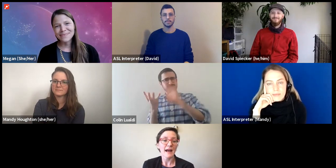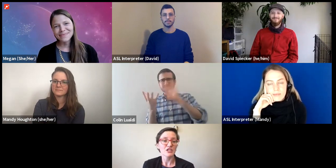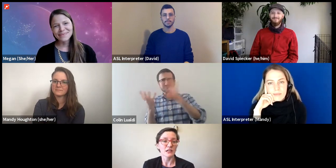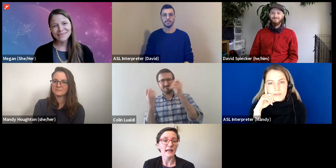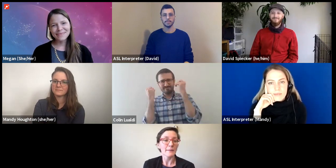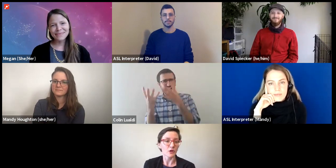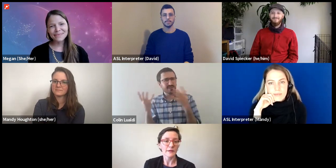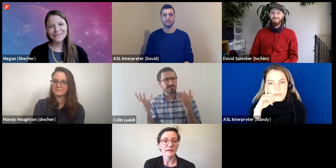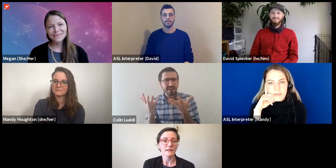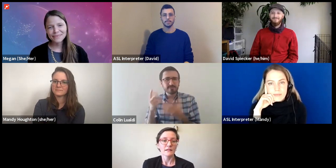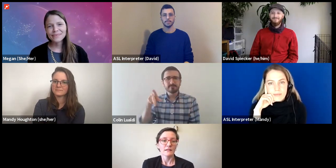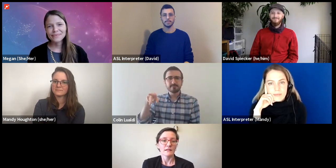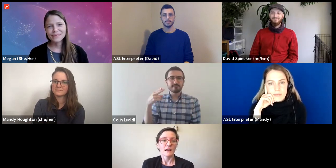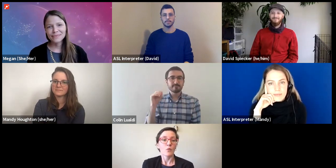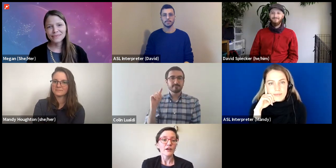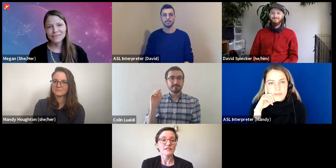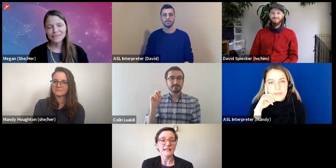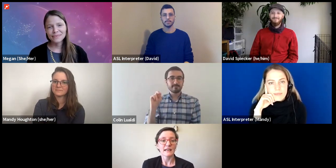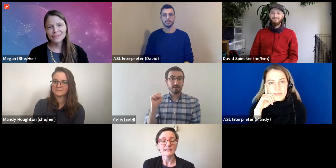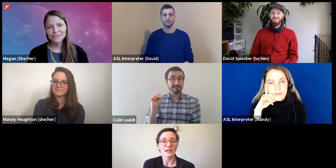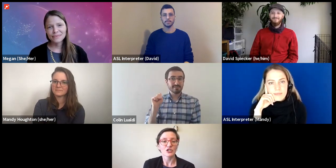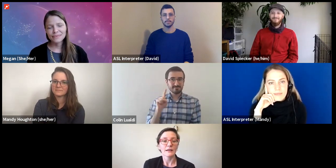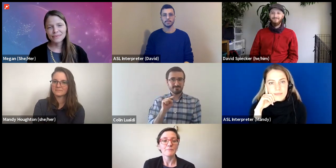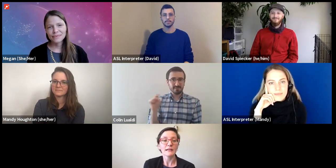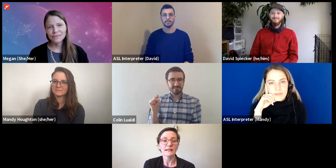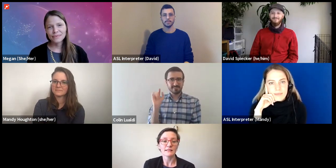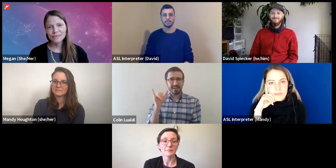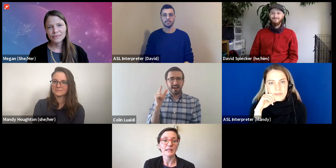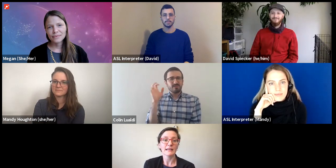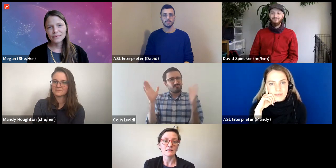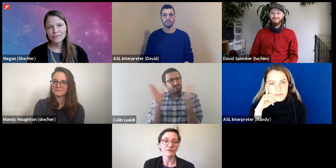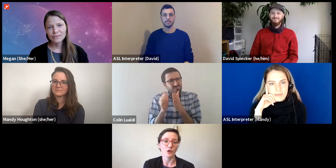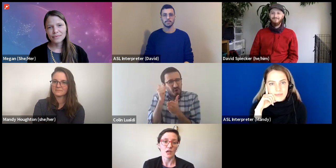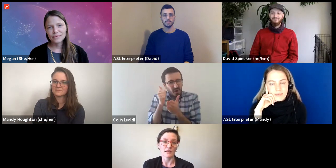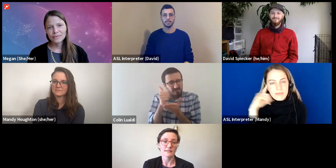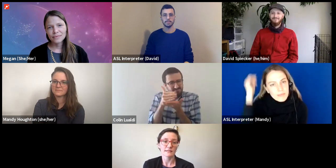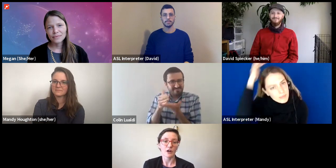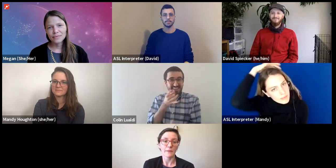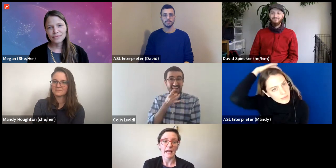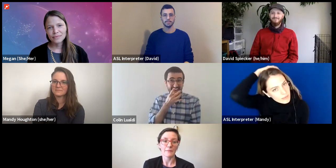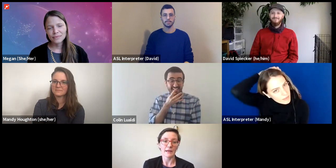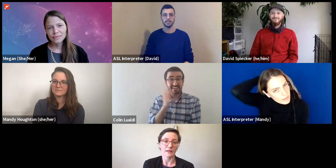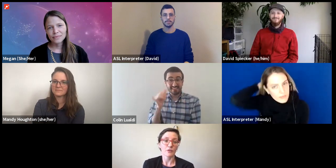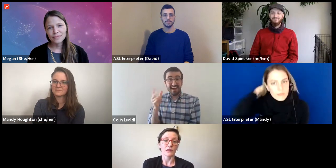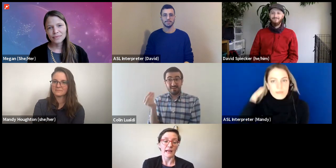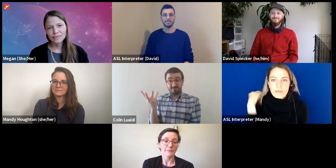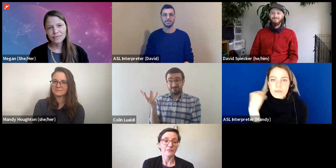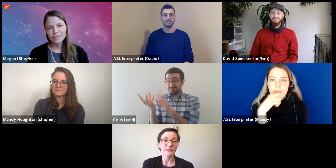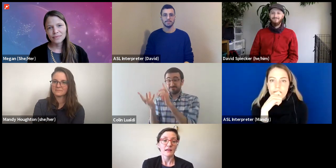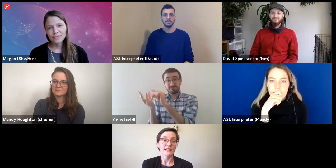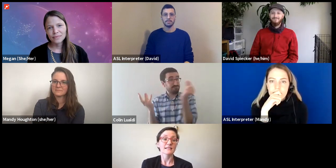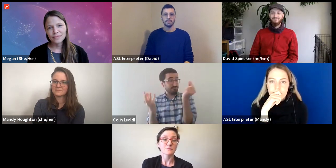you can imagine a light bulb, what you're seeing is actually millions, billions of photons that are being emitted through the